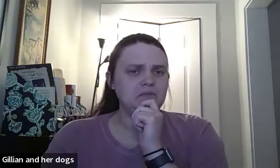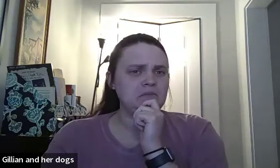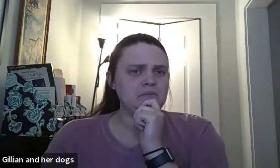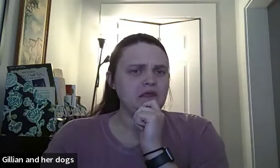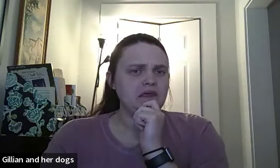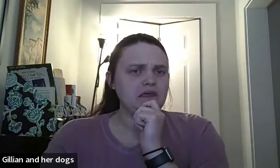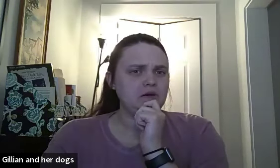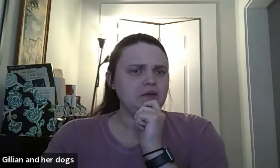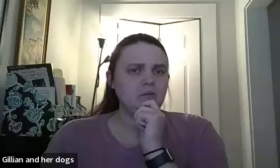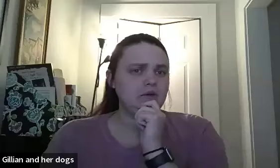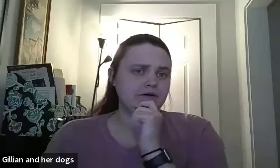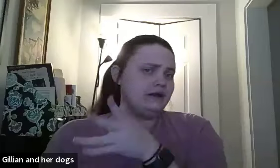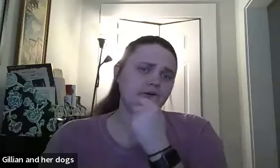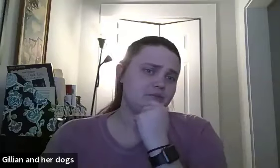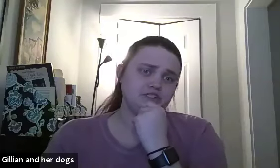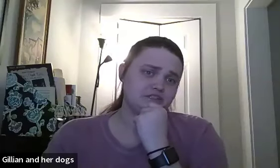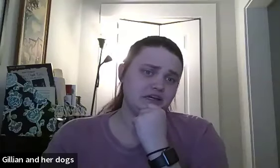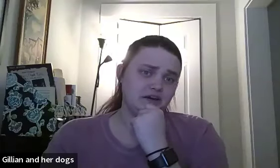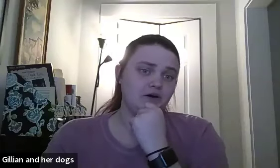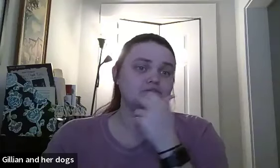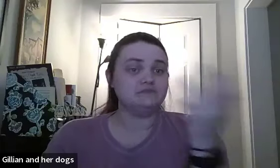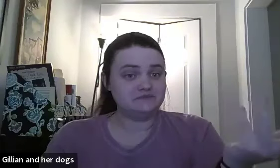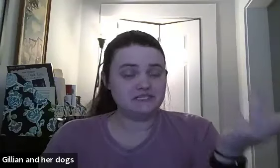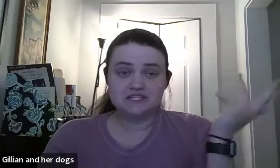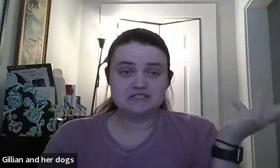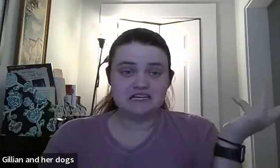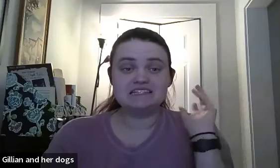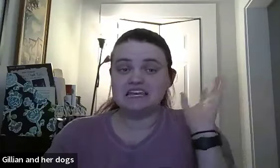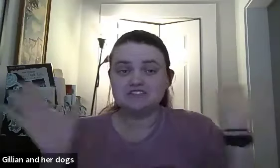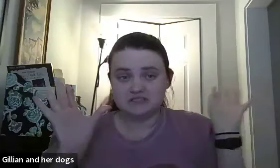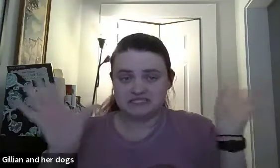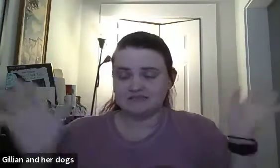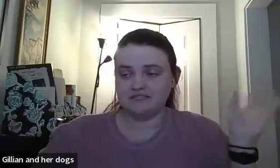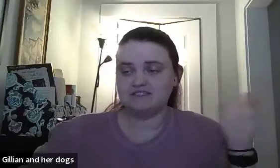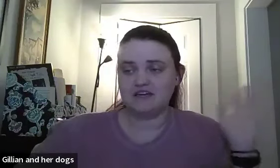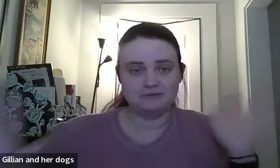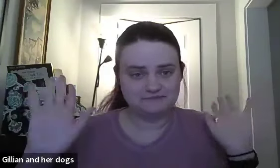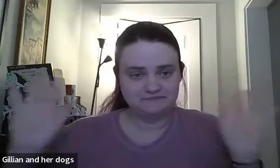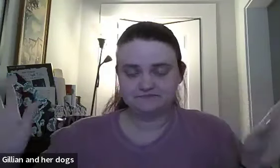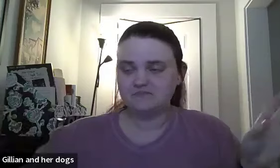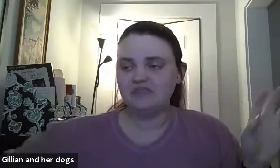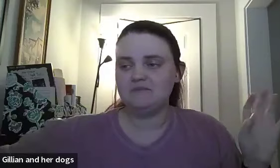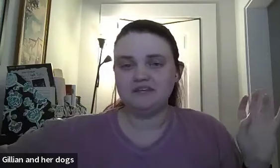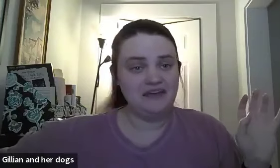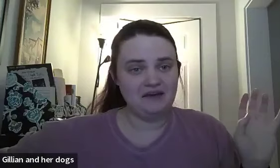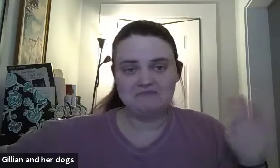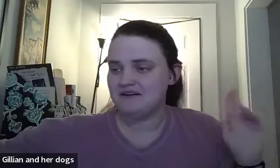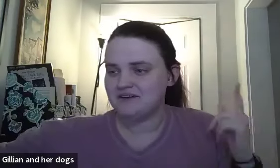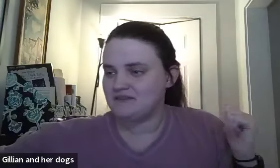go, "You're being weird. I don't get what you're saying at all." It's interesting to me. So, but yeah, fun